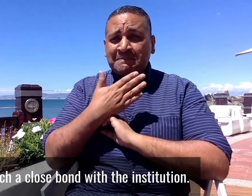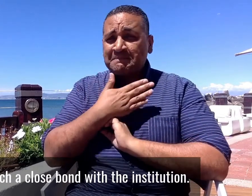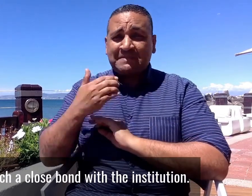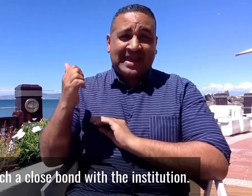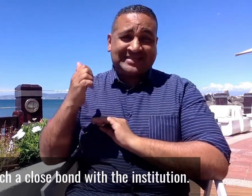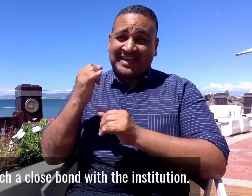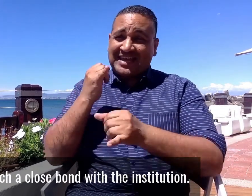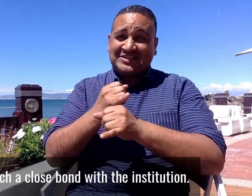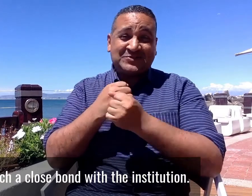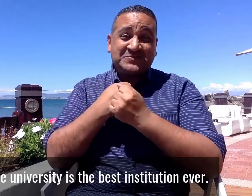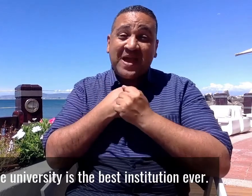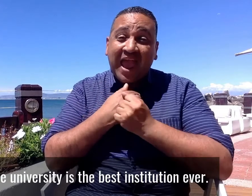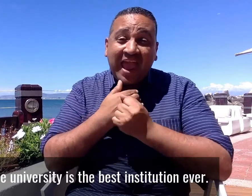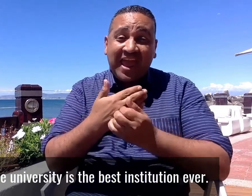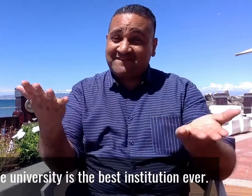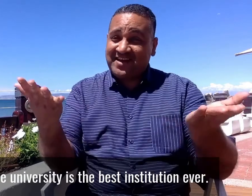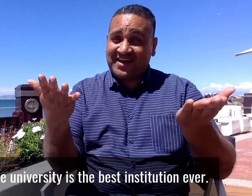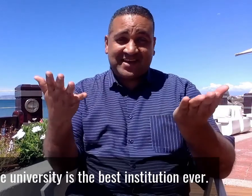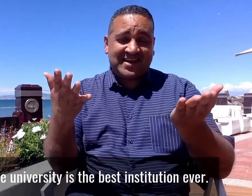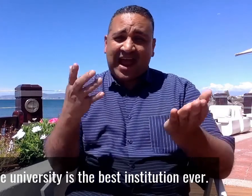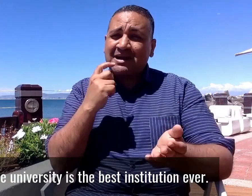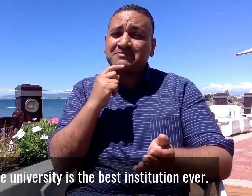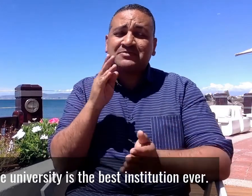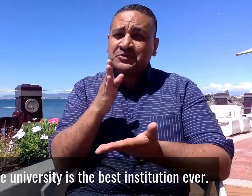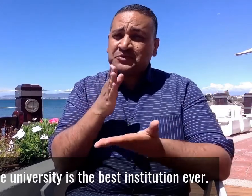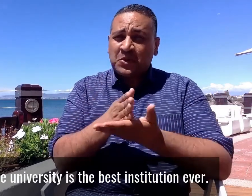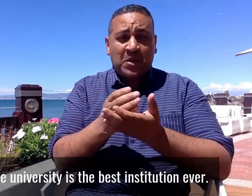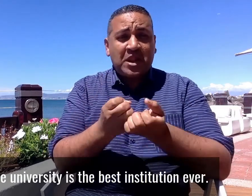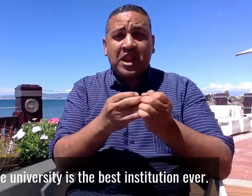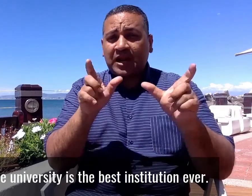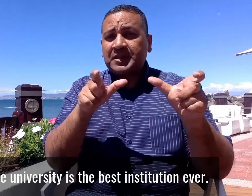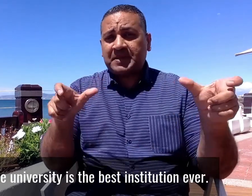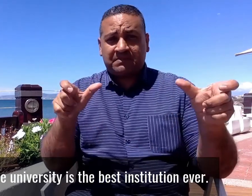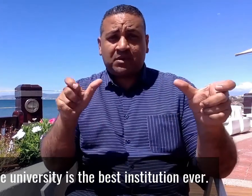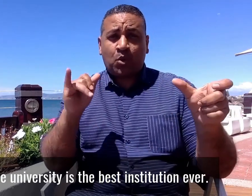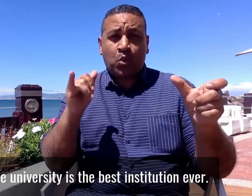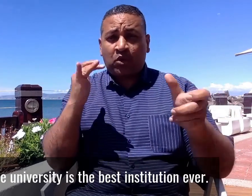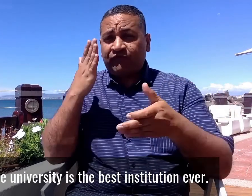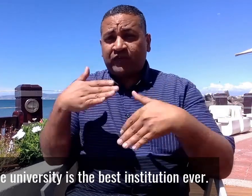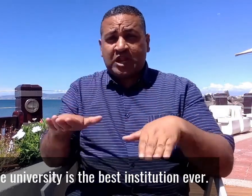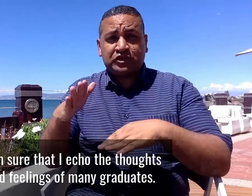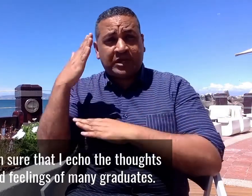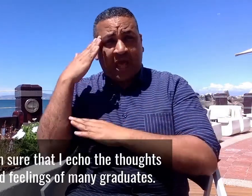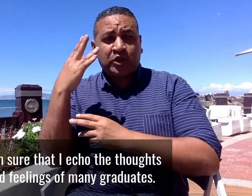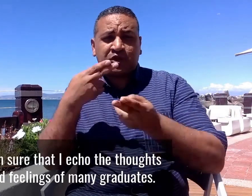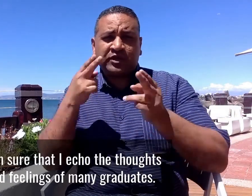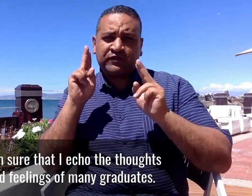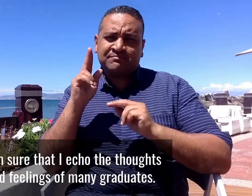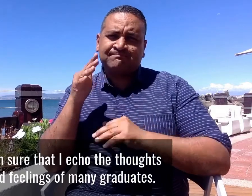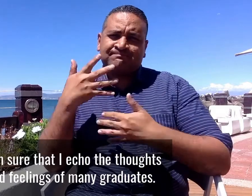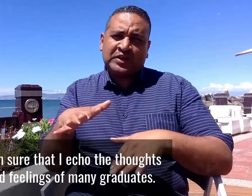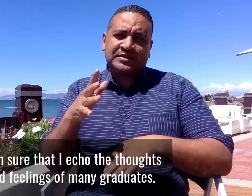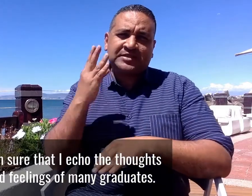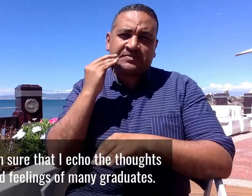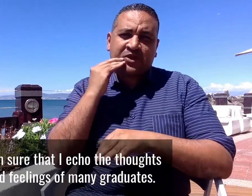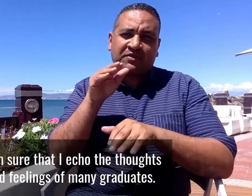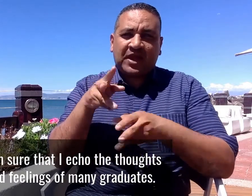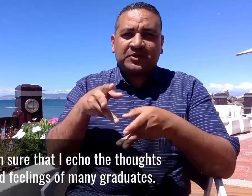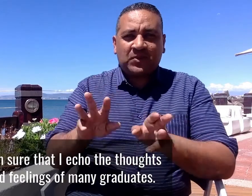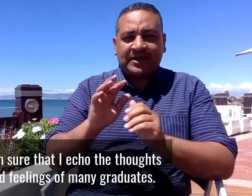the institution. I feel that the university is the best institution ever. I am sure that I echo the thoughts and feelings of